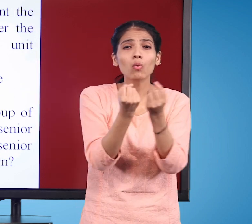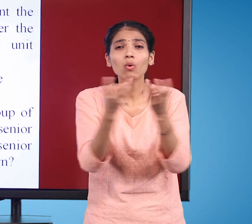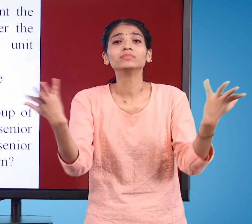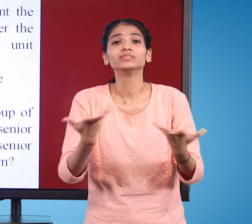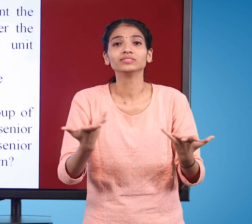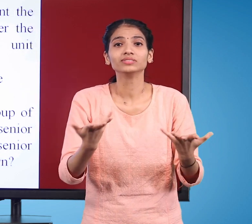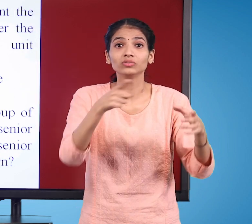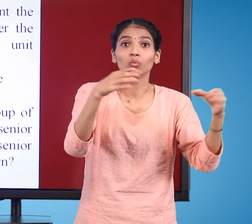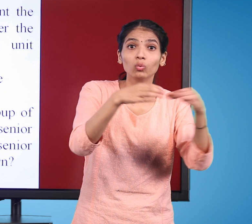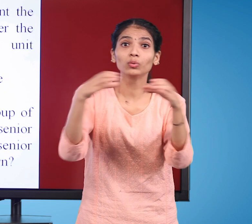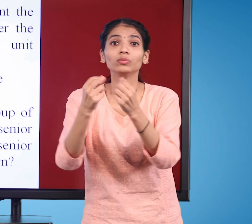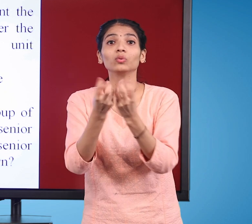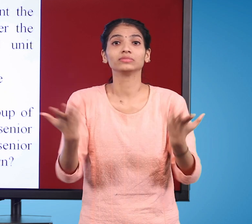senior citizens are there in the town?